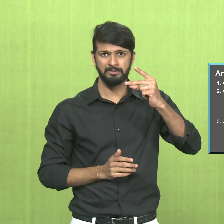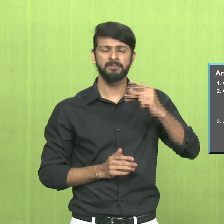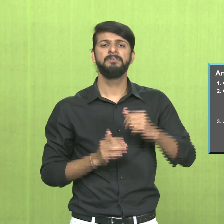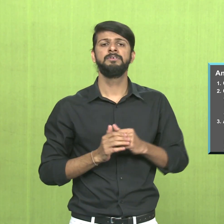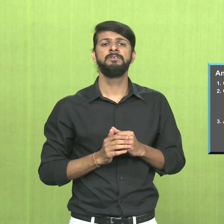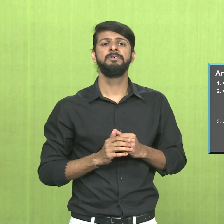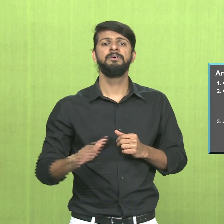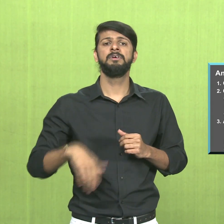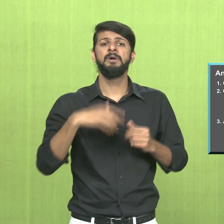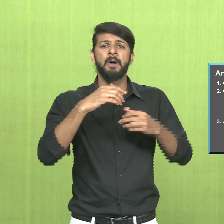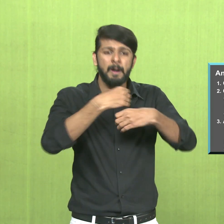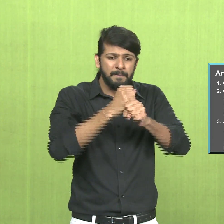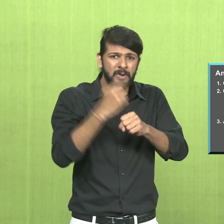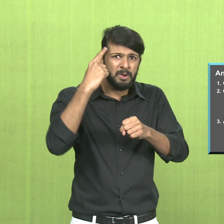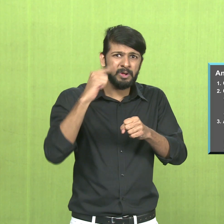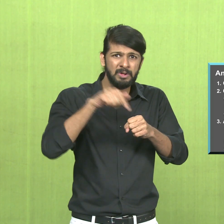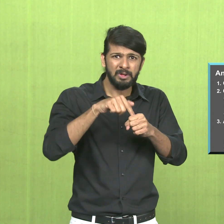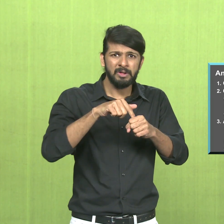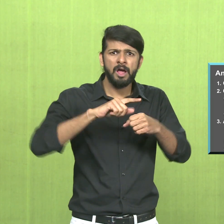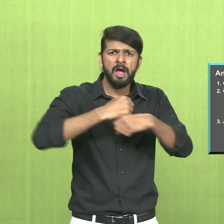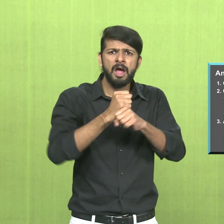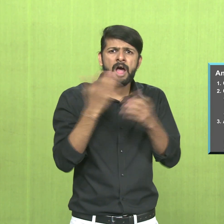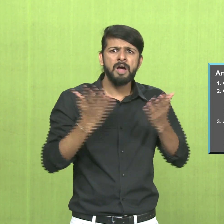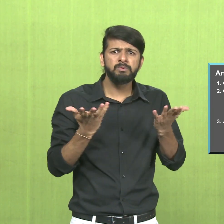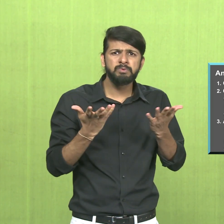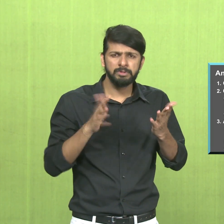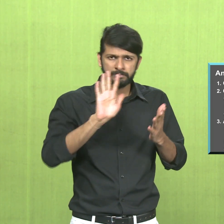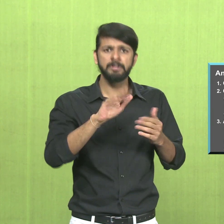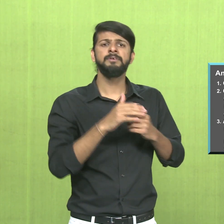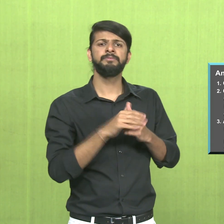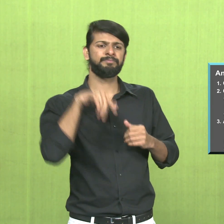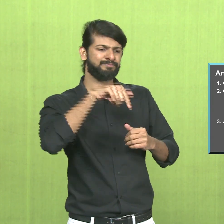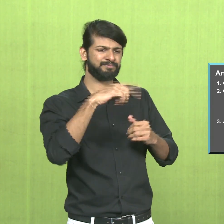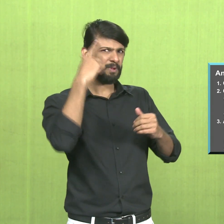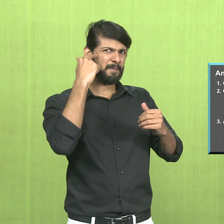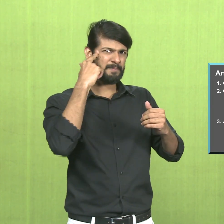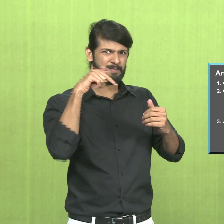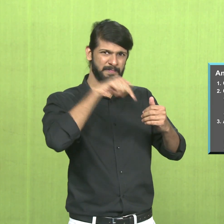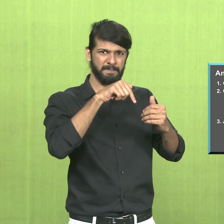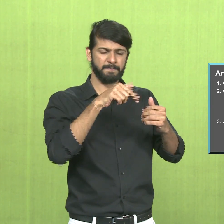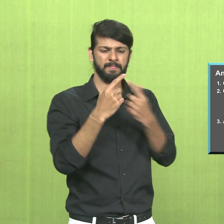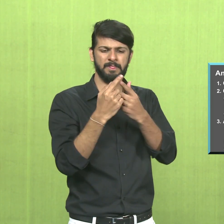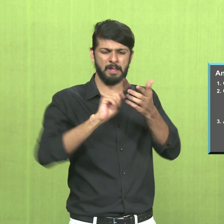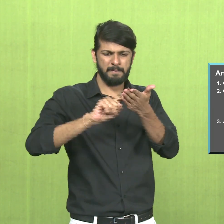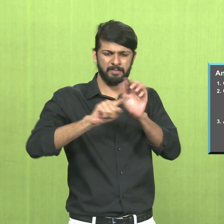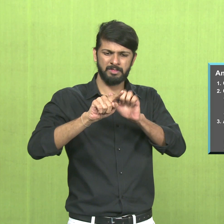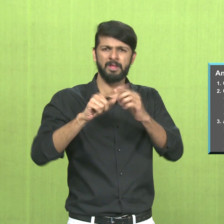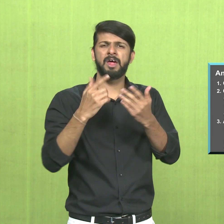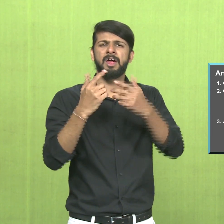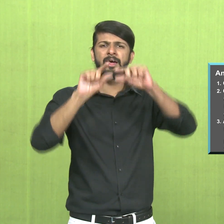Charcoal sticks are made by burning sticks or